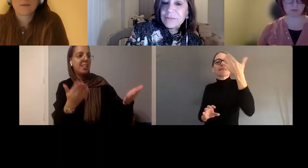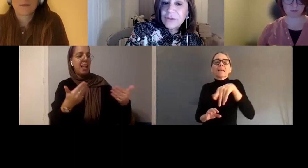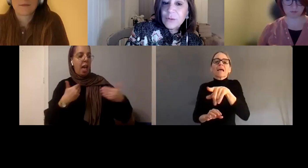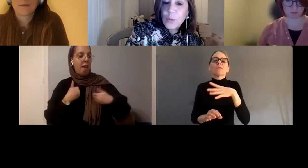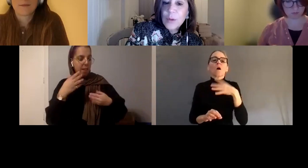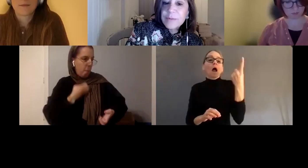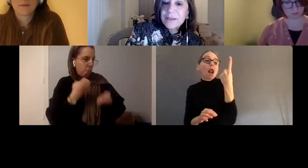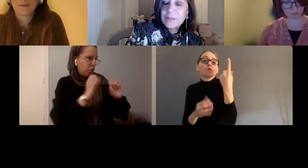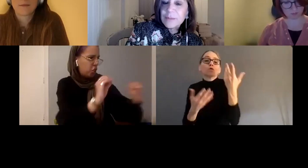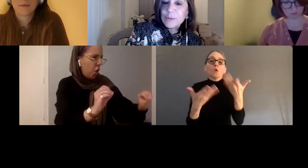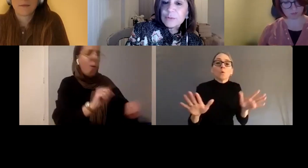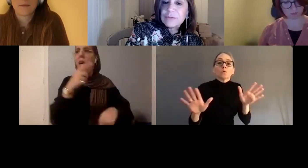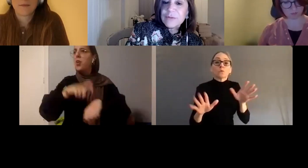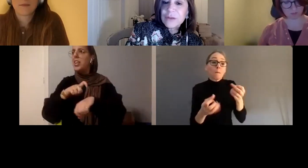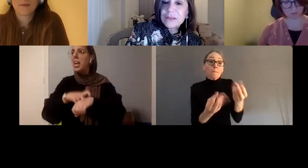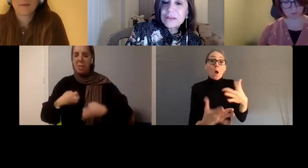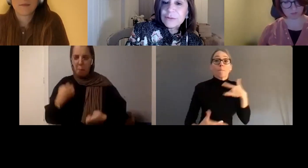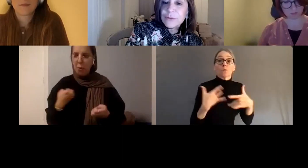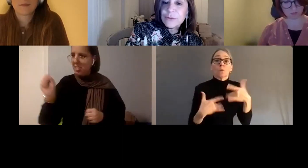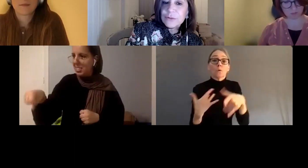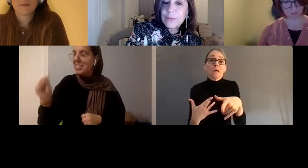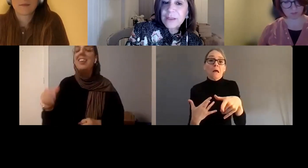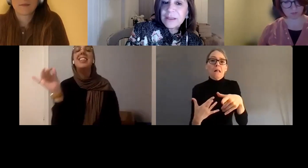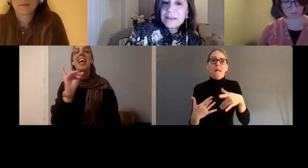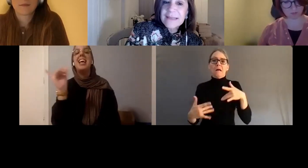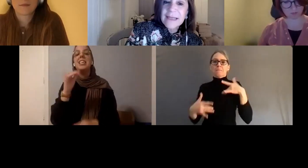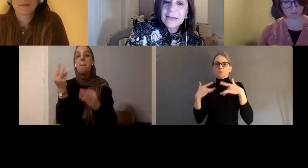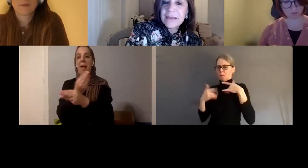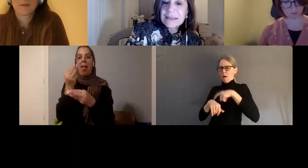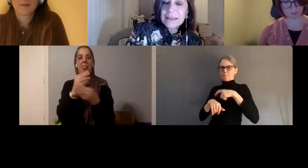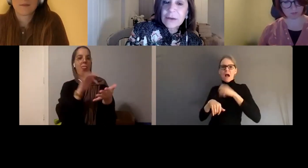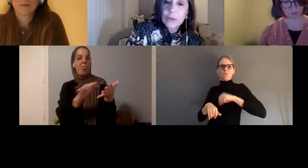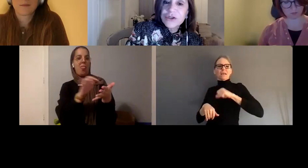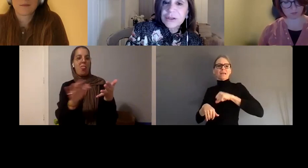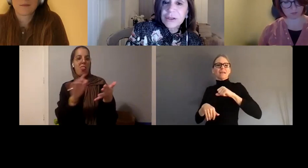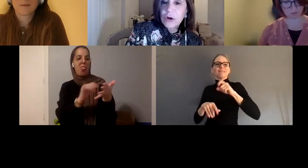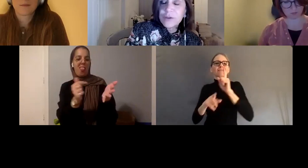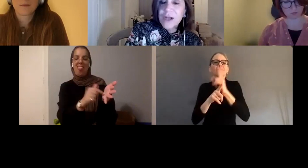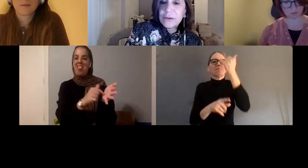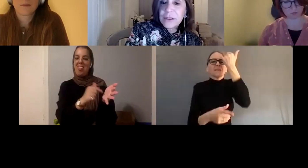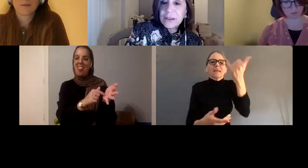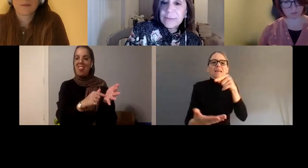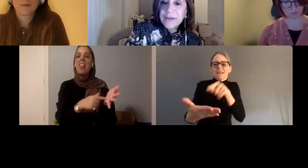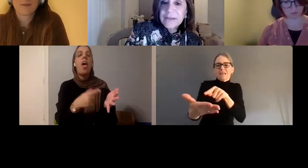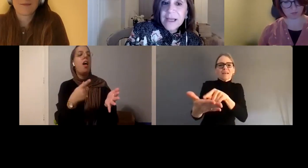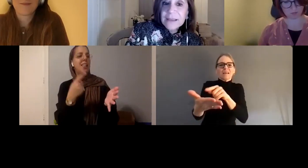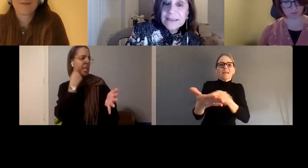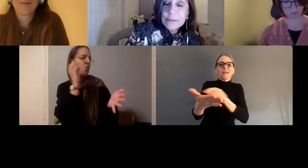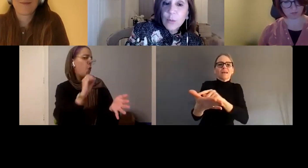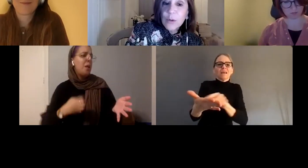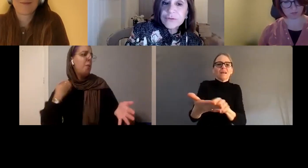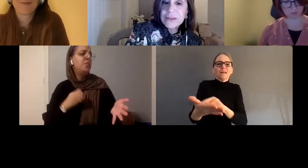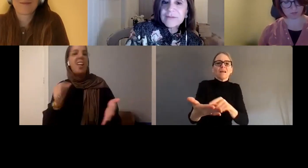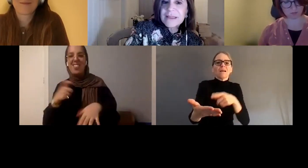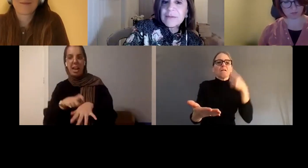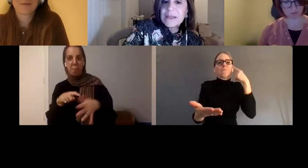alive. One minute people were referring to the computer by saying things like garbage in, garbage out, and the next they